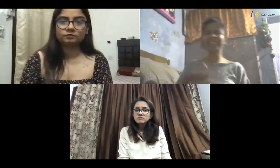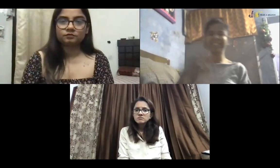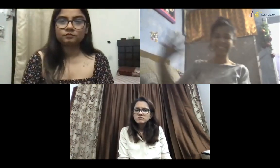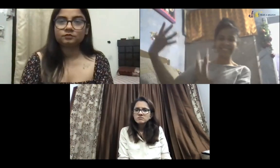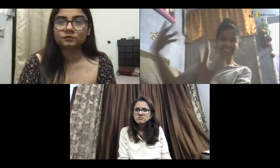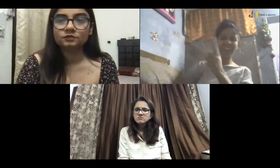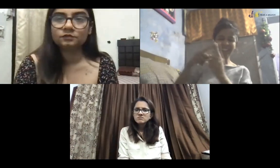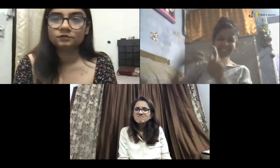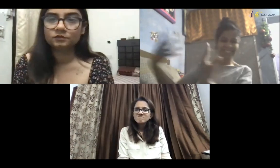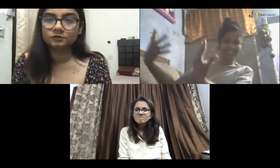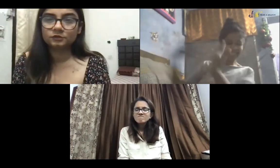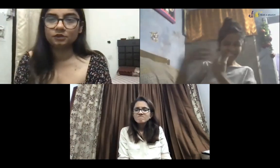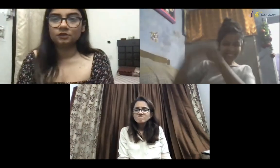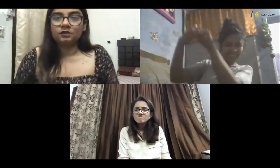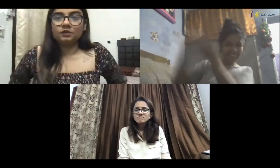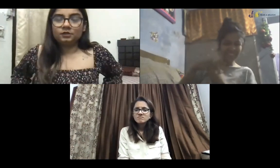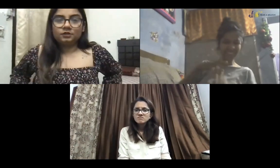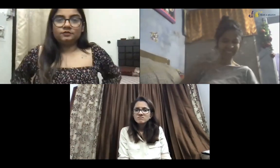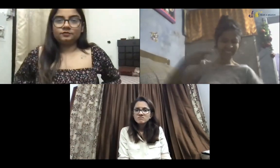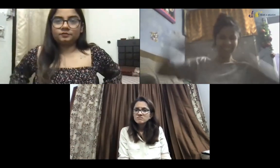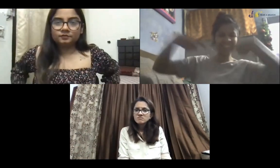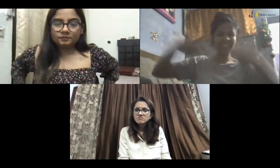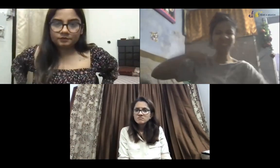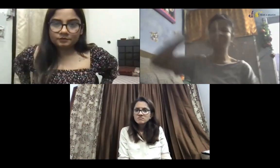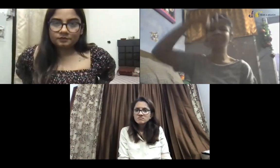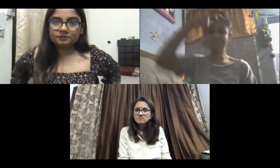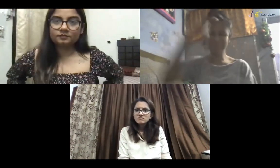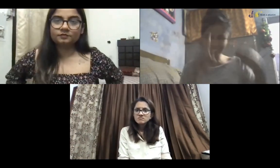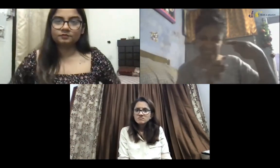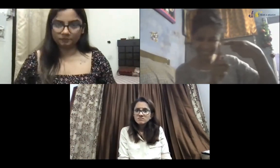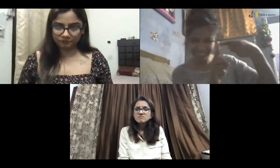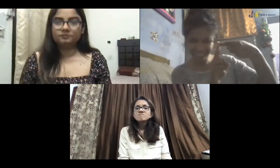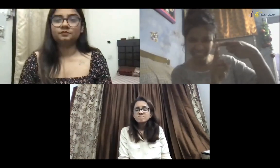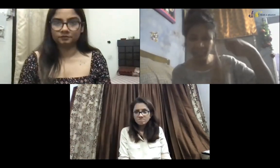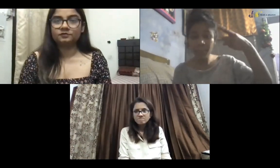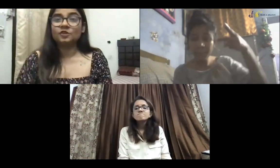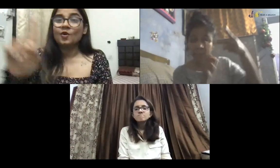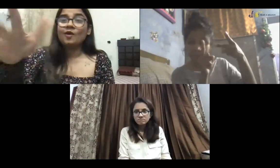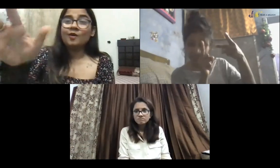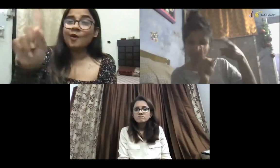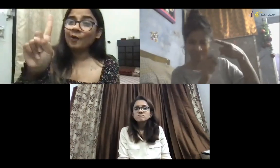she is not ready to listen and she's being harassed by her boyfriend as well.